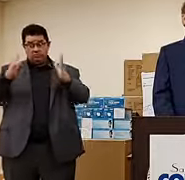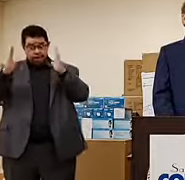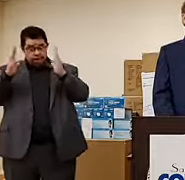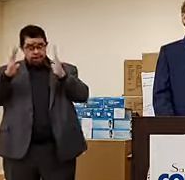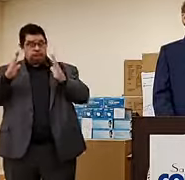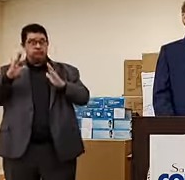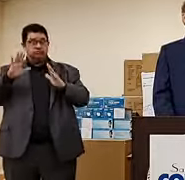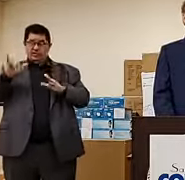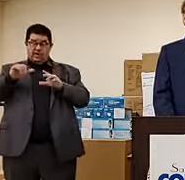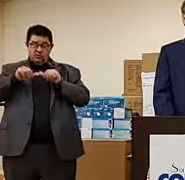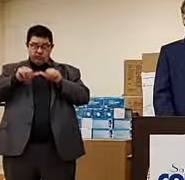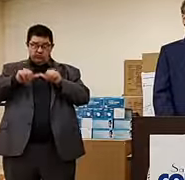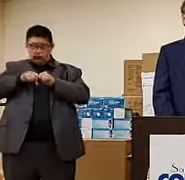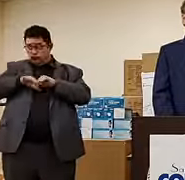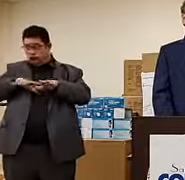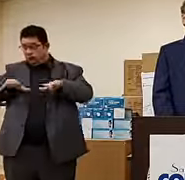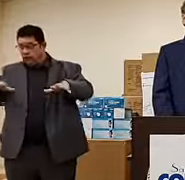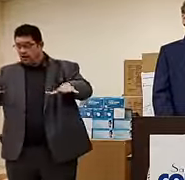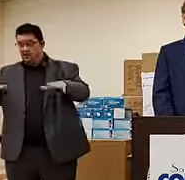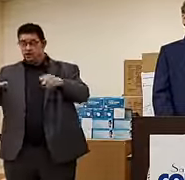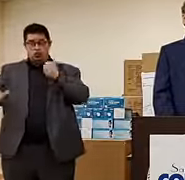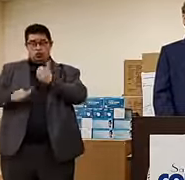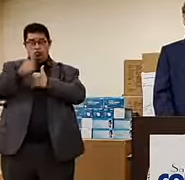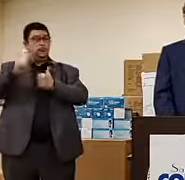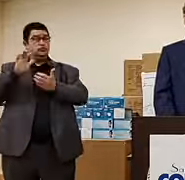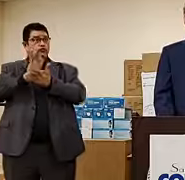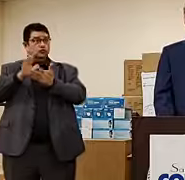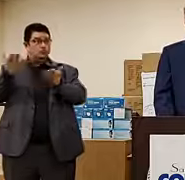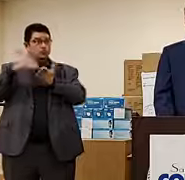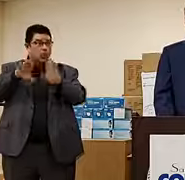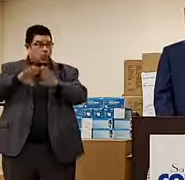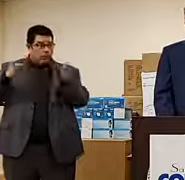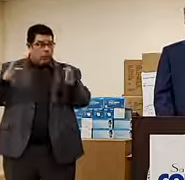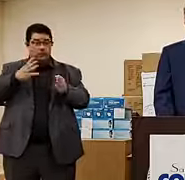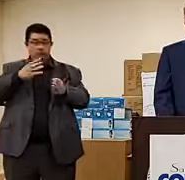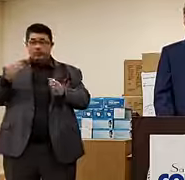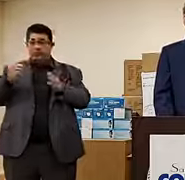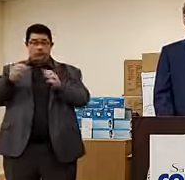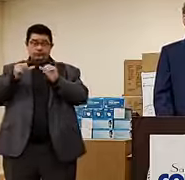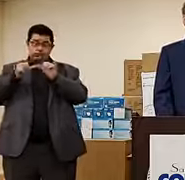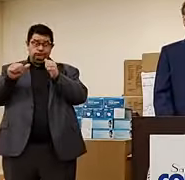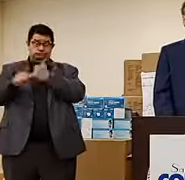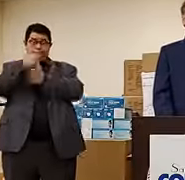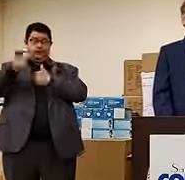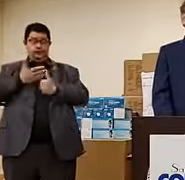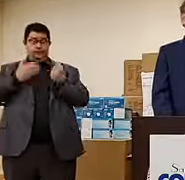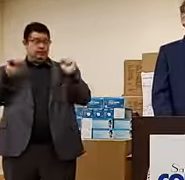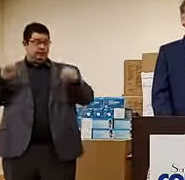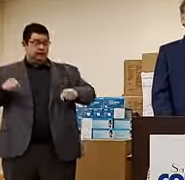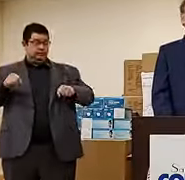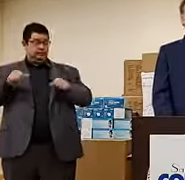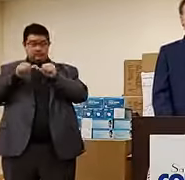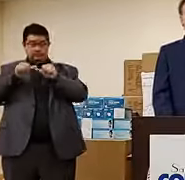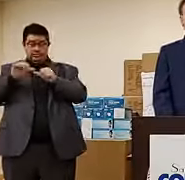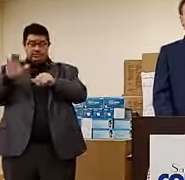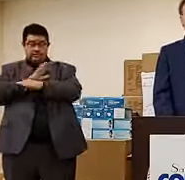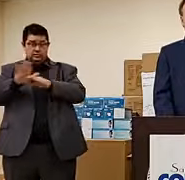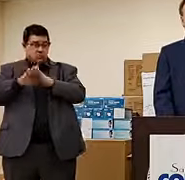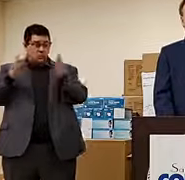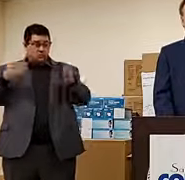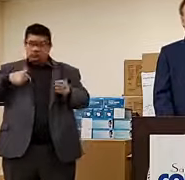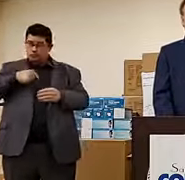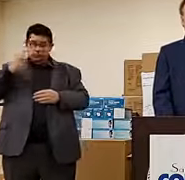our community. It will threaten school reopenings, and it will threaten our ability to keep businesses open. And we see this happening across the country. We